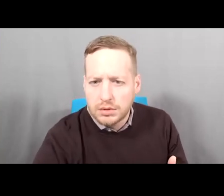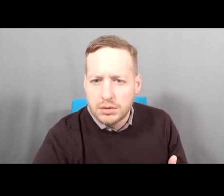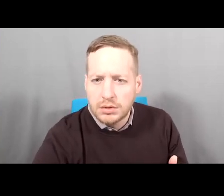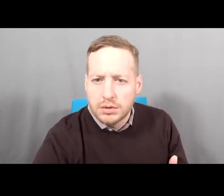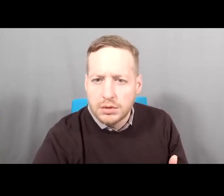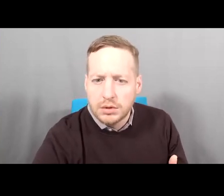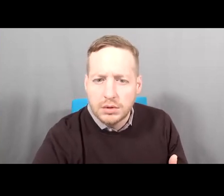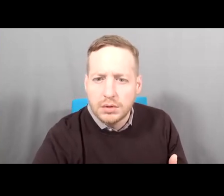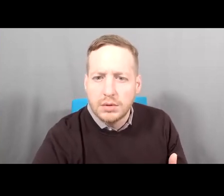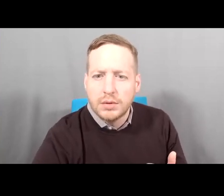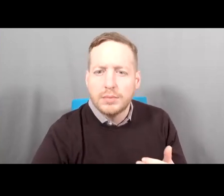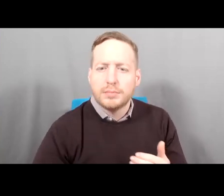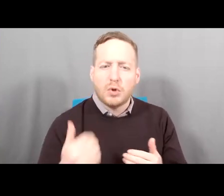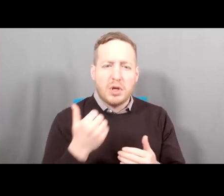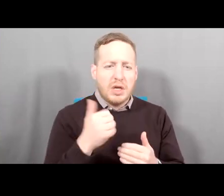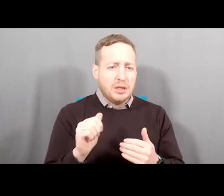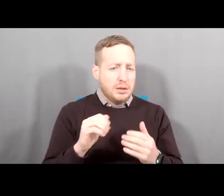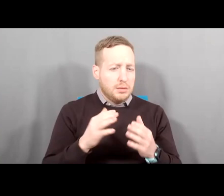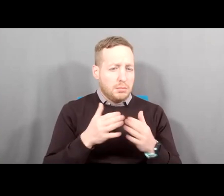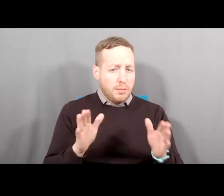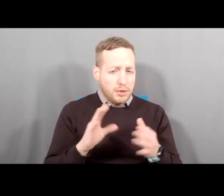Let's see if there's,